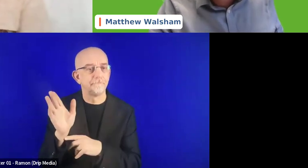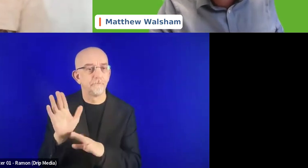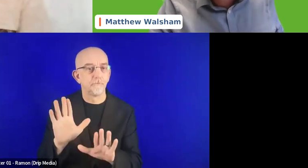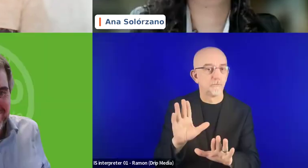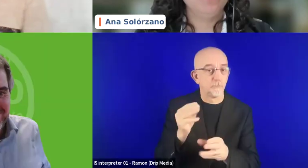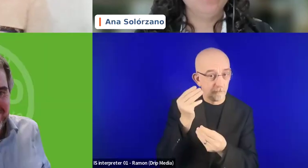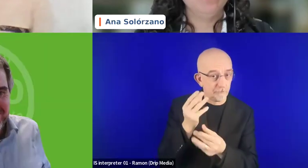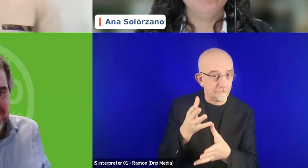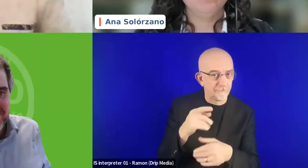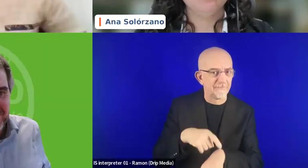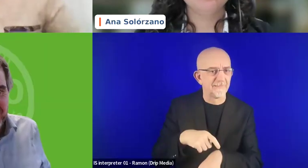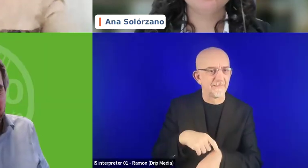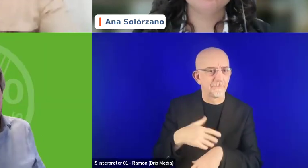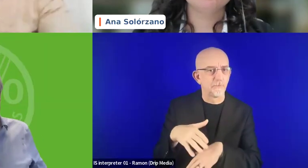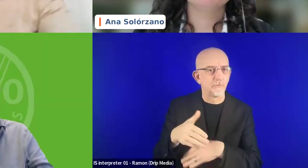Joseph.